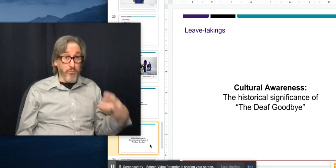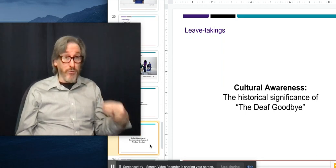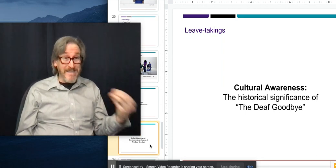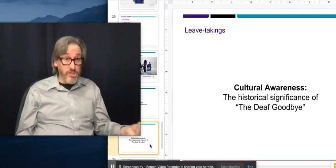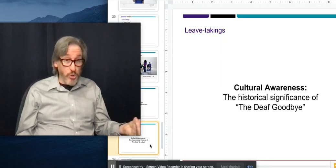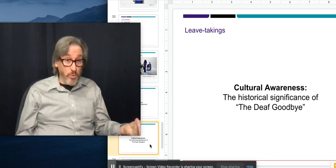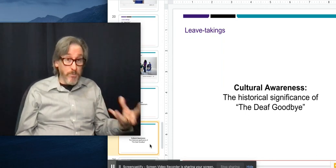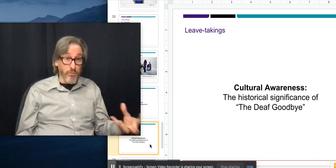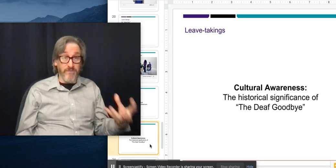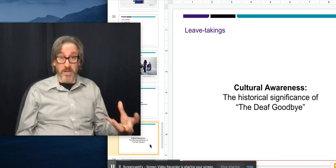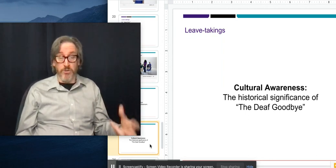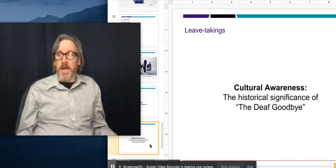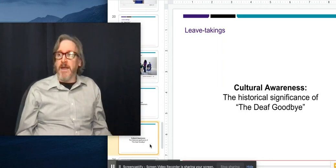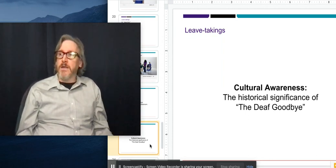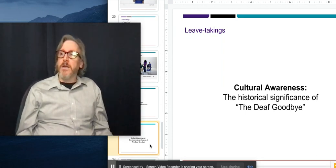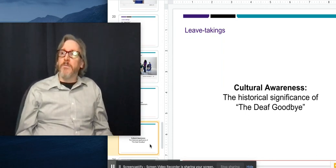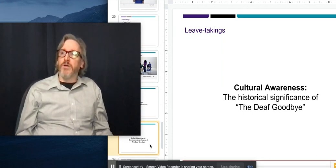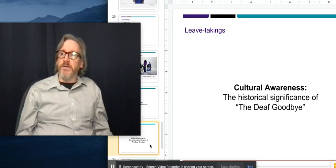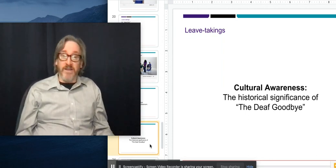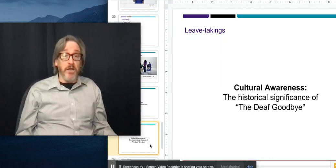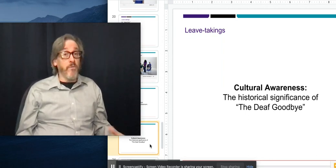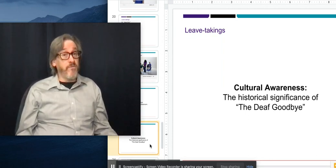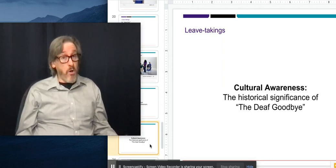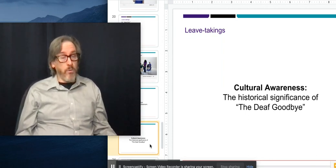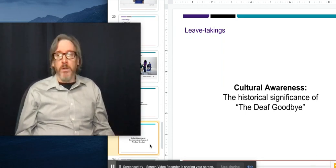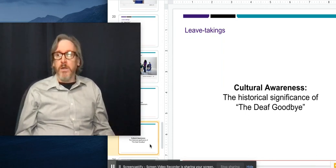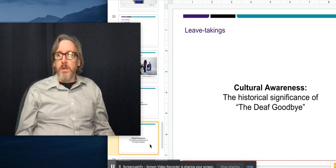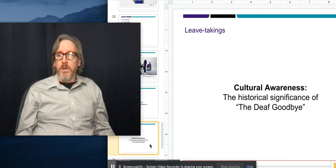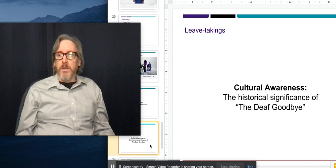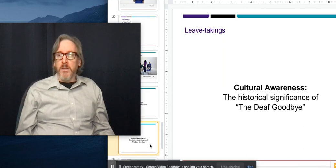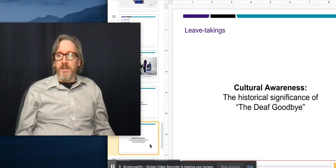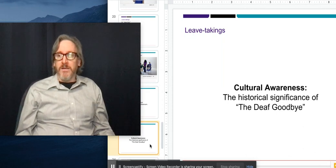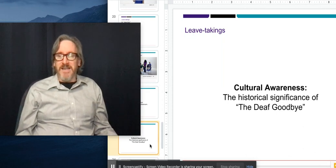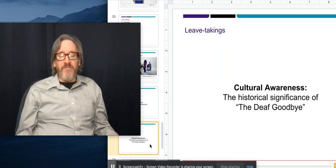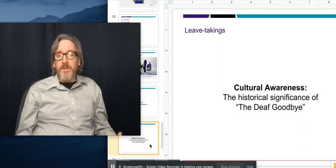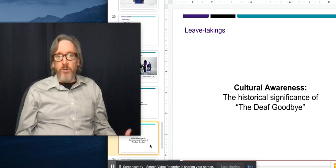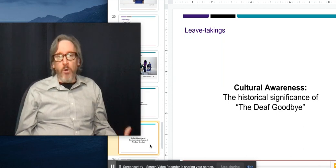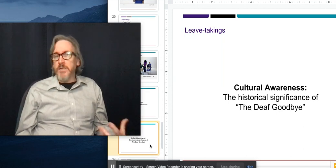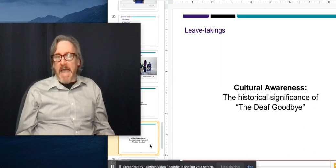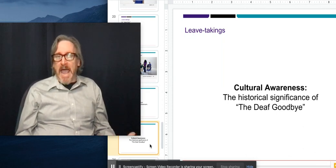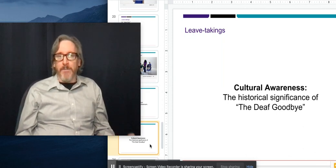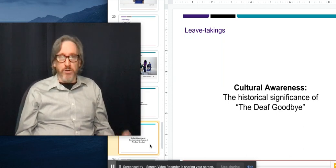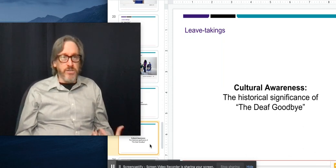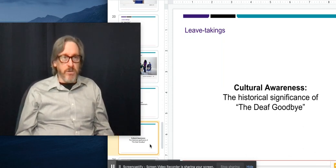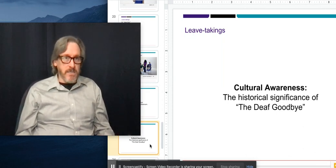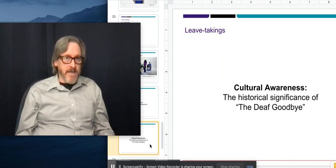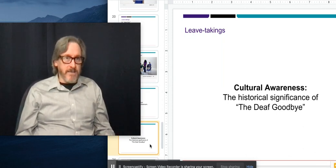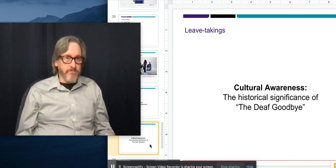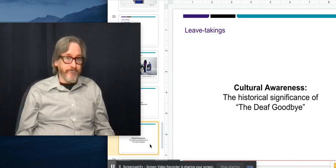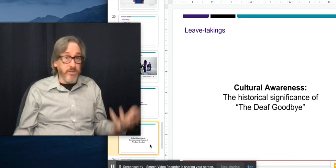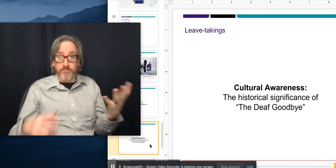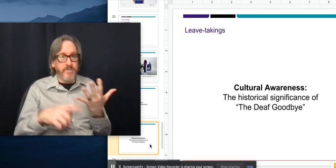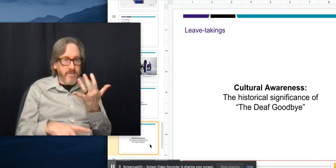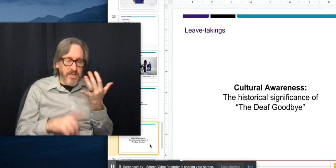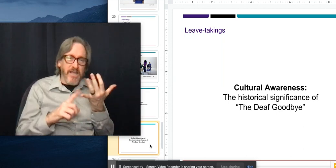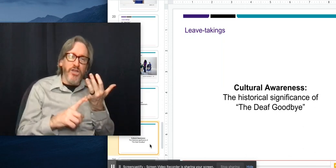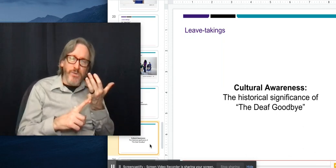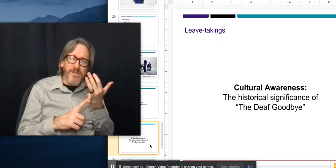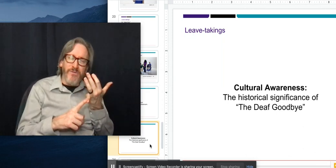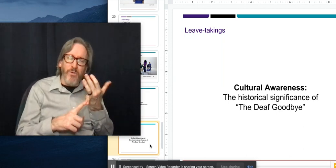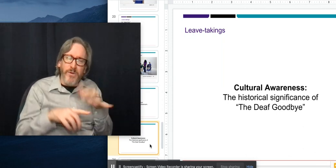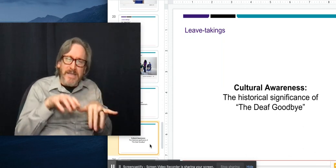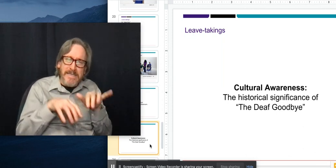pre-internet, pre-Zoom, pre-video chat, pre-video phone, deaf people only had personal contact. They